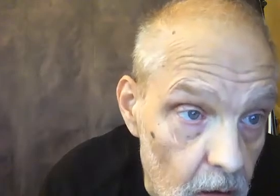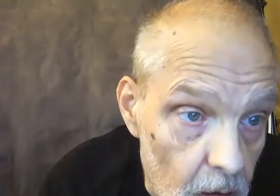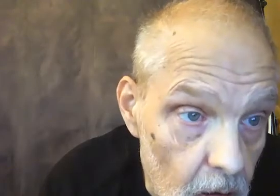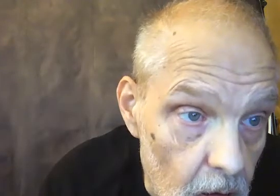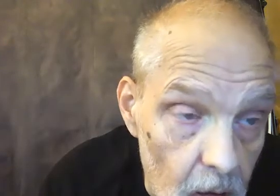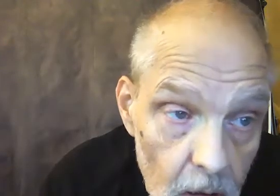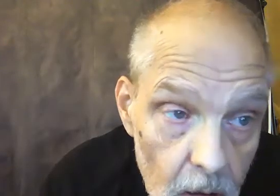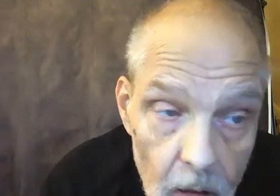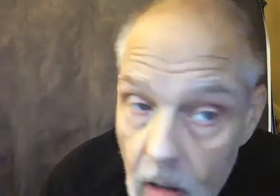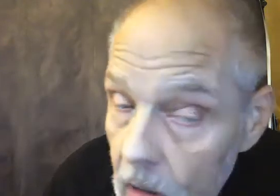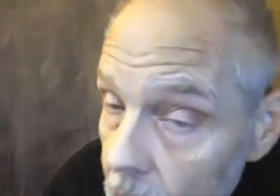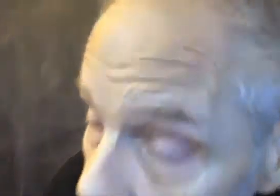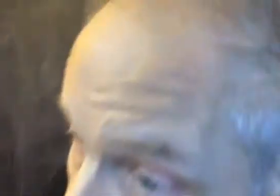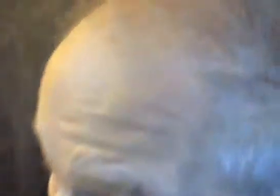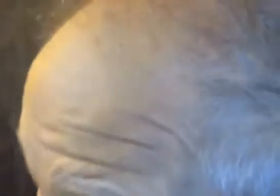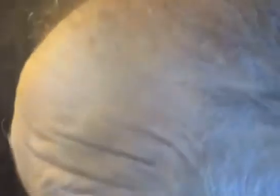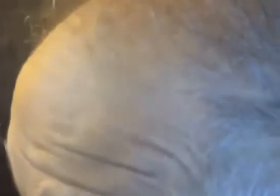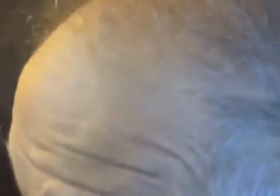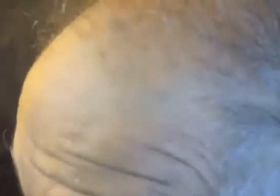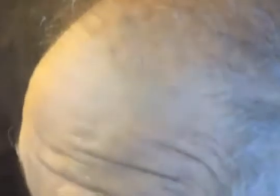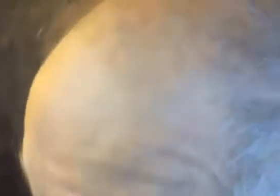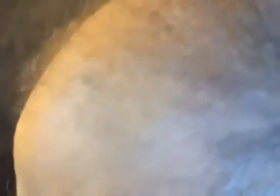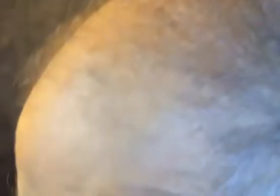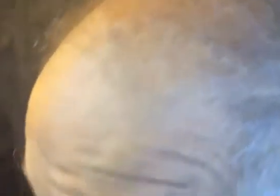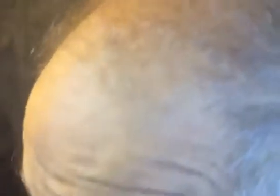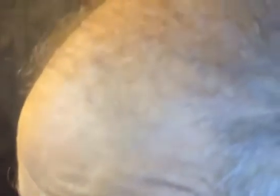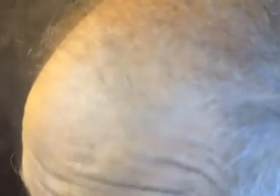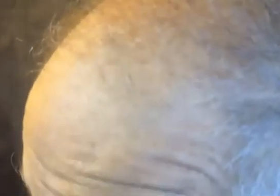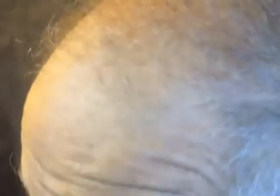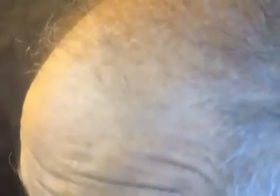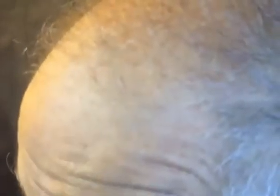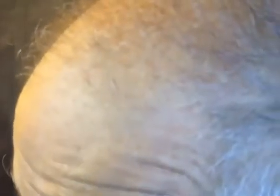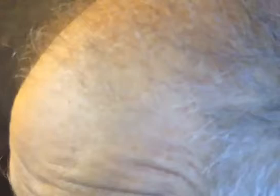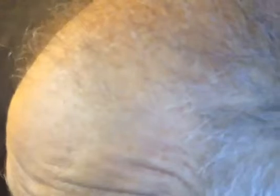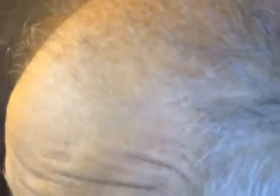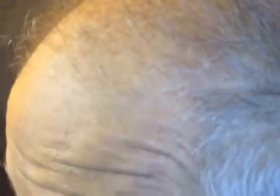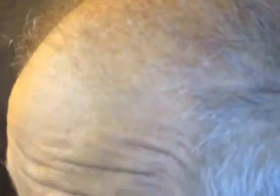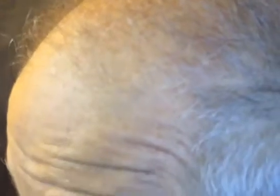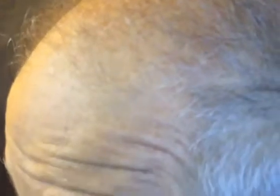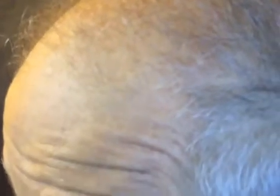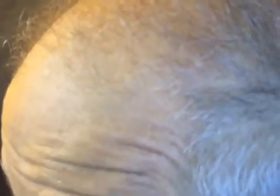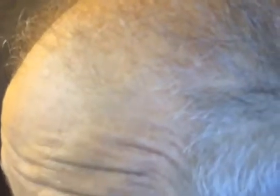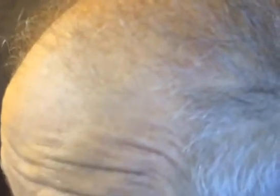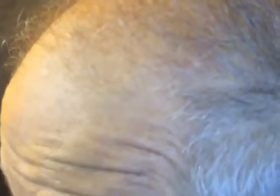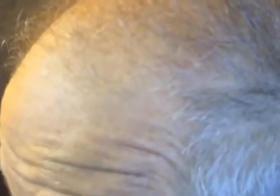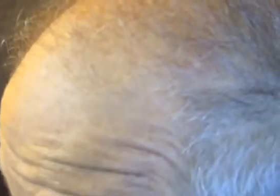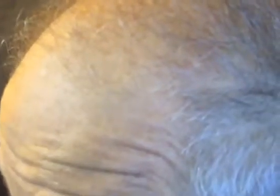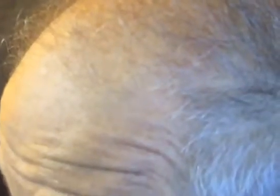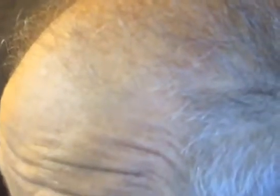like first, second, third, etc. Kind of like that's what I think the numbers might